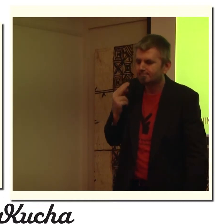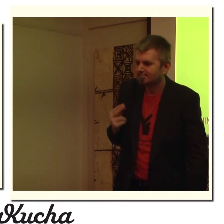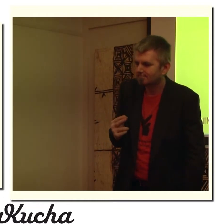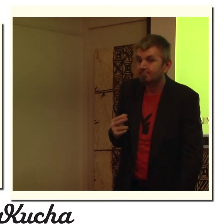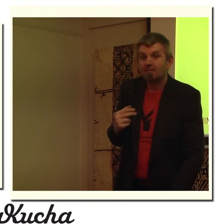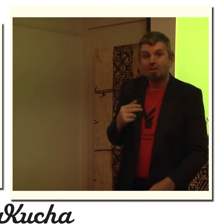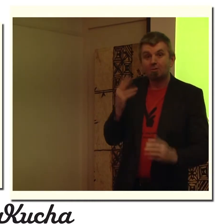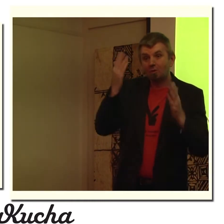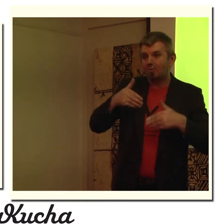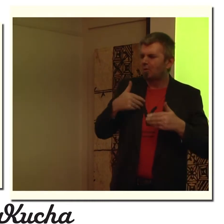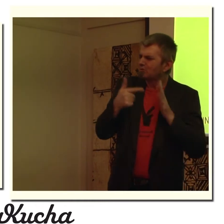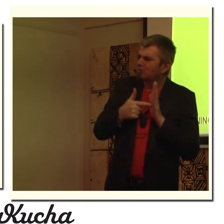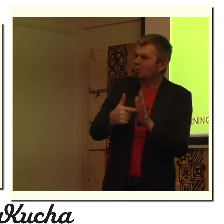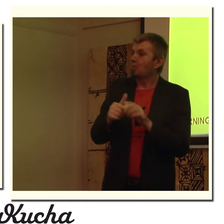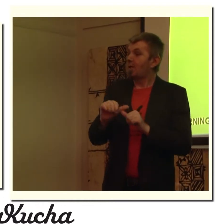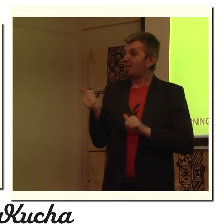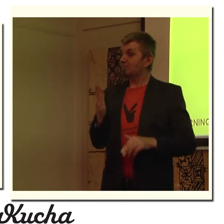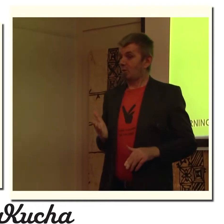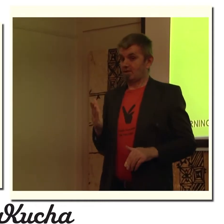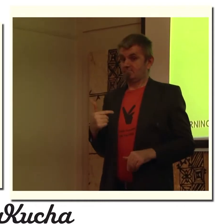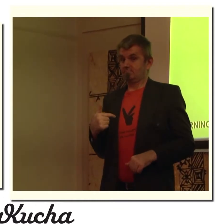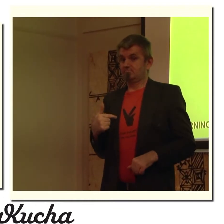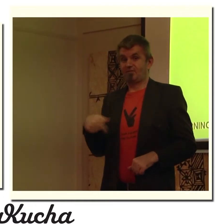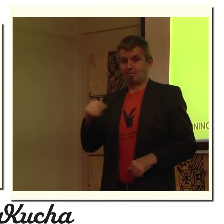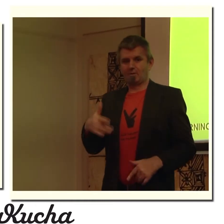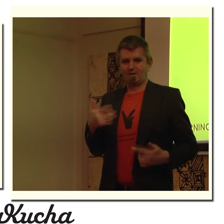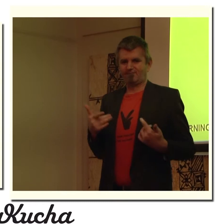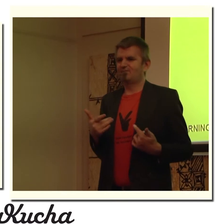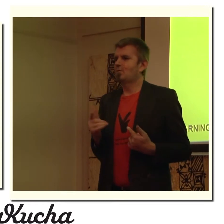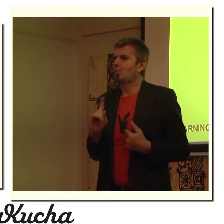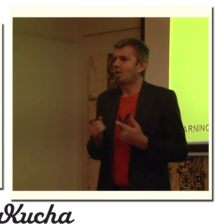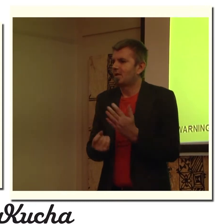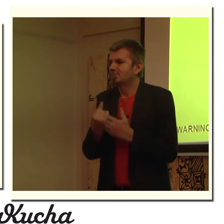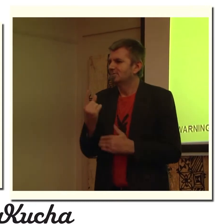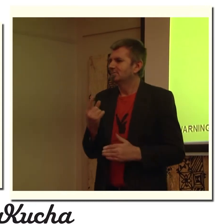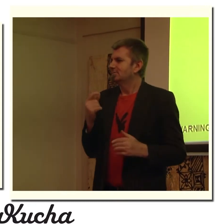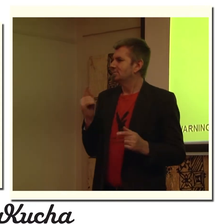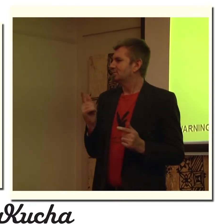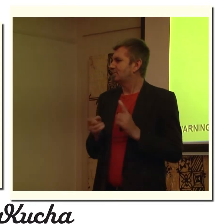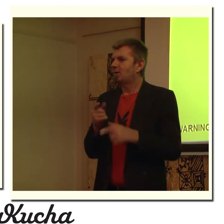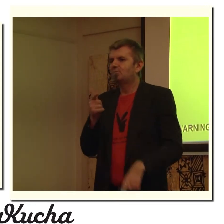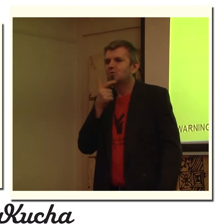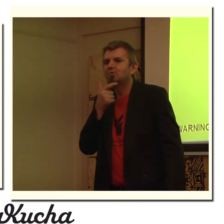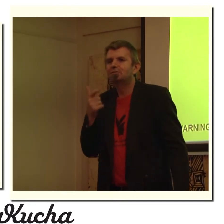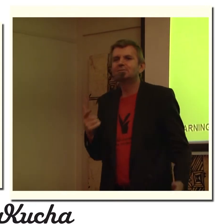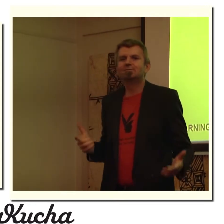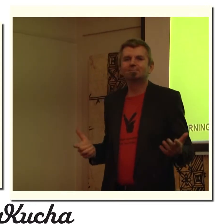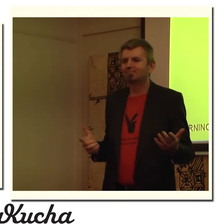that that TV series. But, you know, for me...